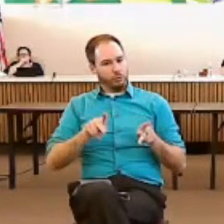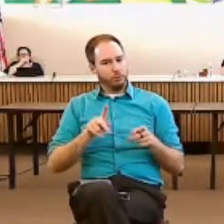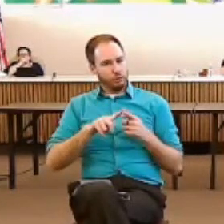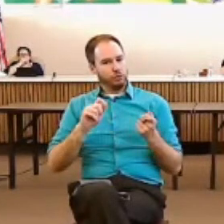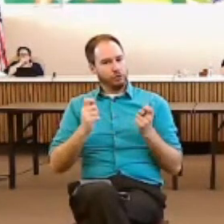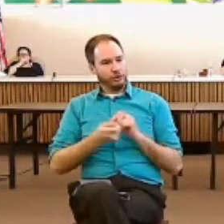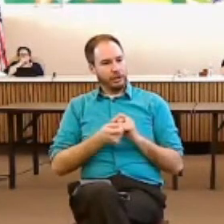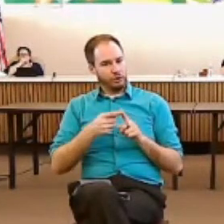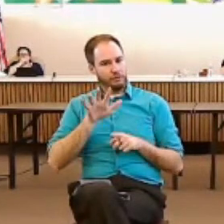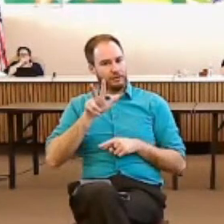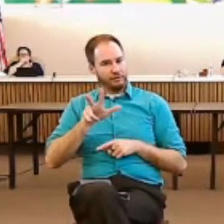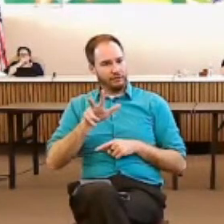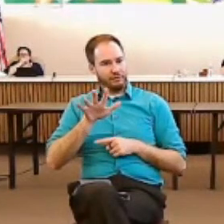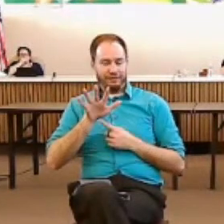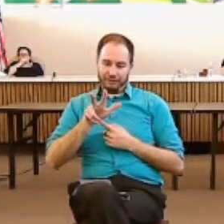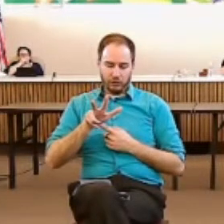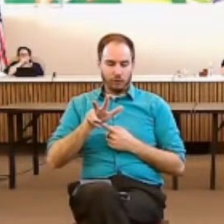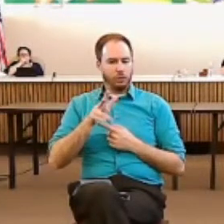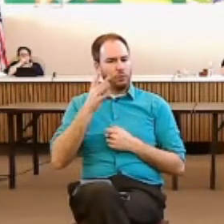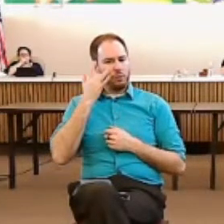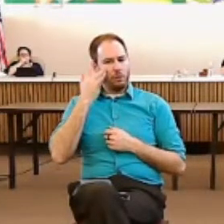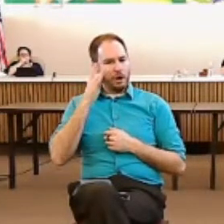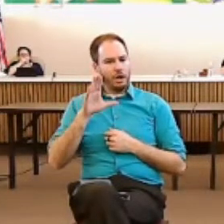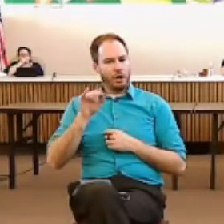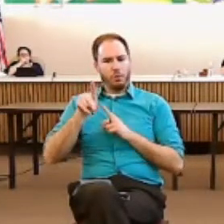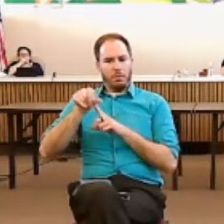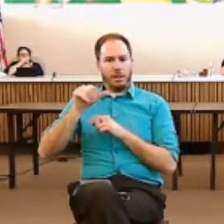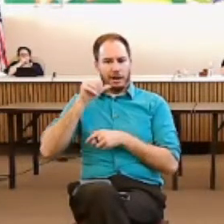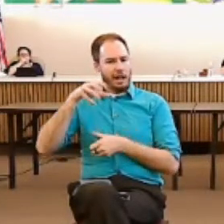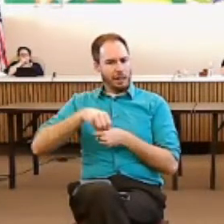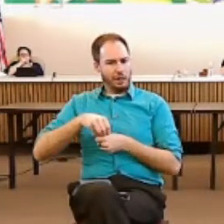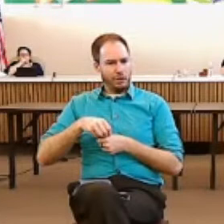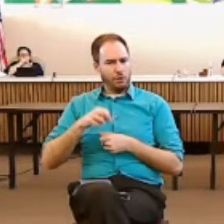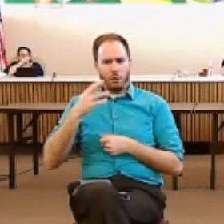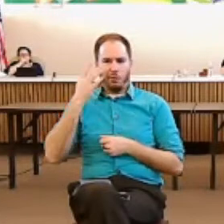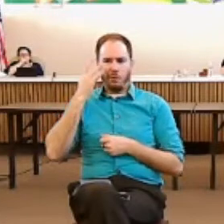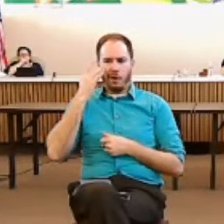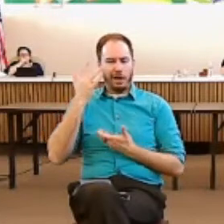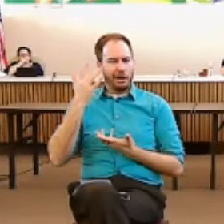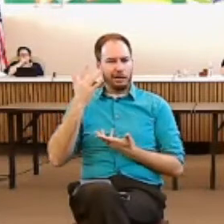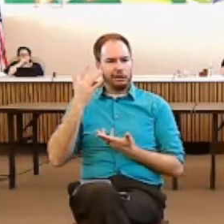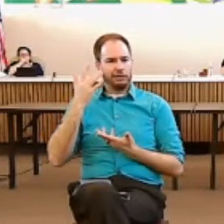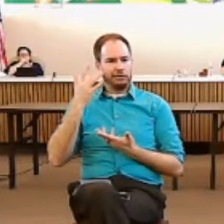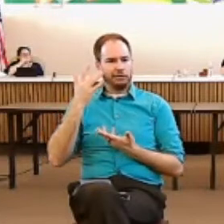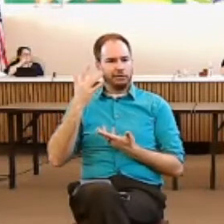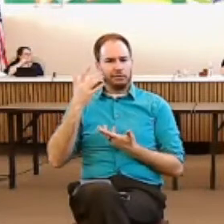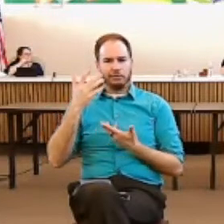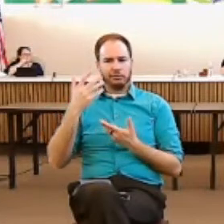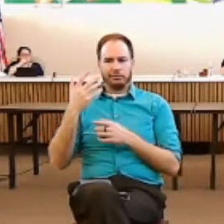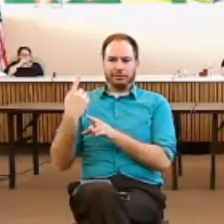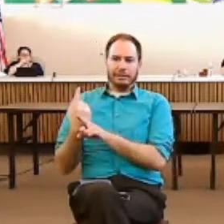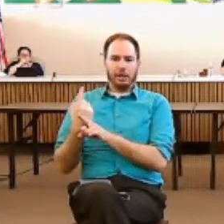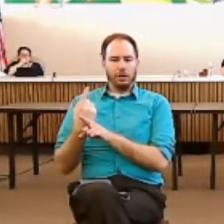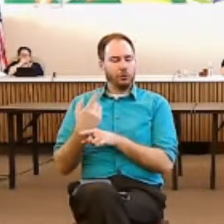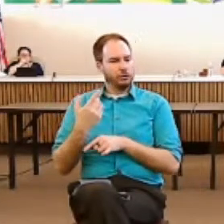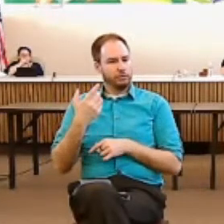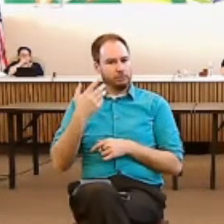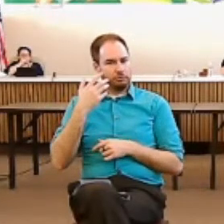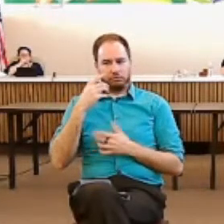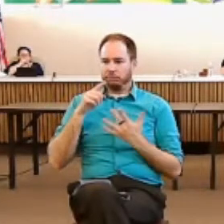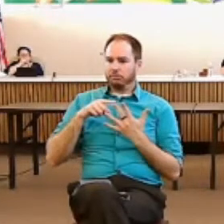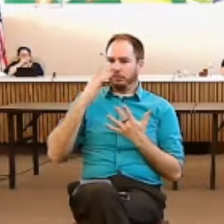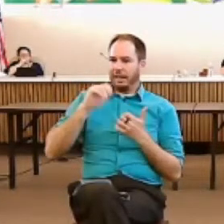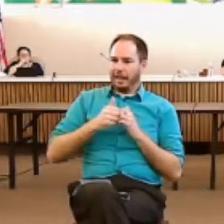change it to 53 feet. Why is the cupola not included in that? Why is that a kind of a standalone? Because that's the way